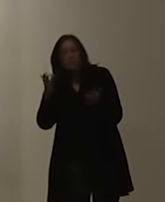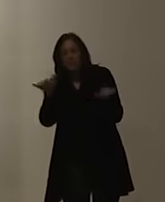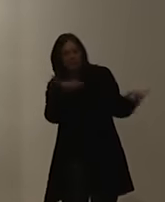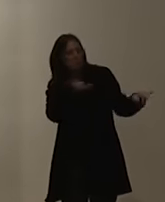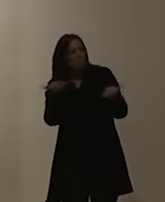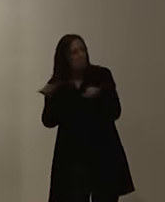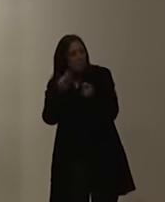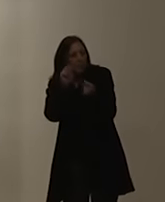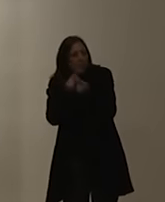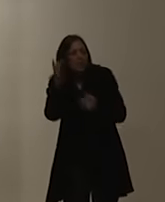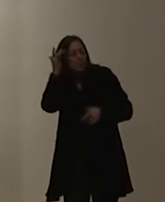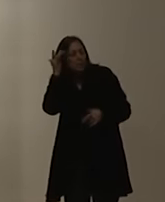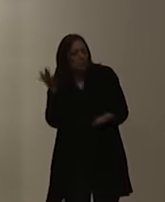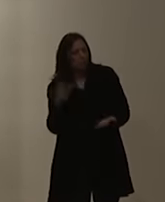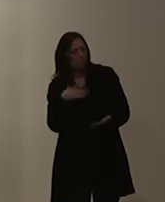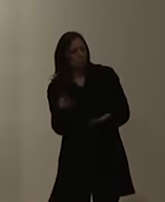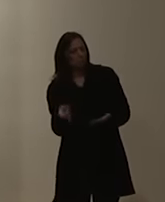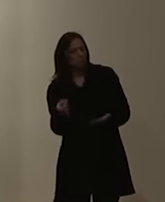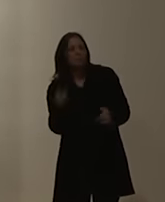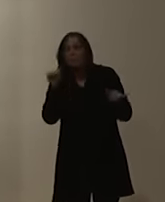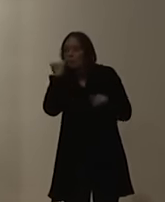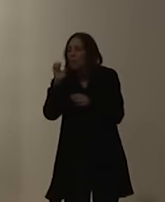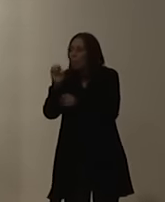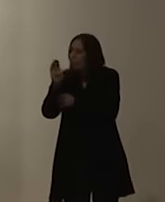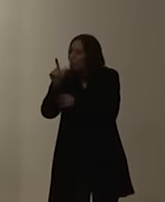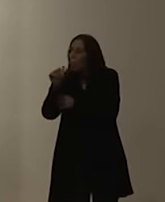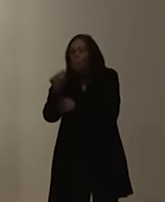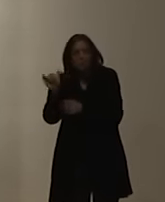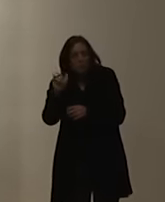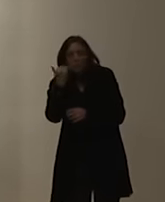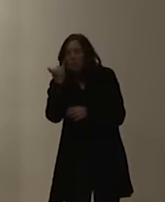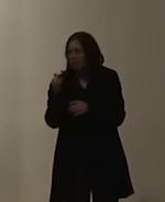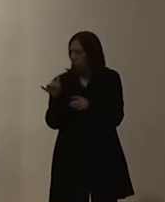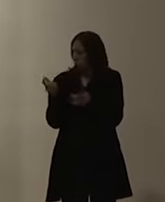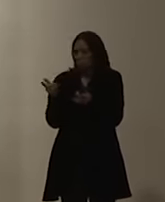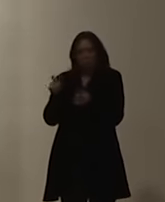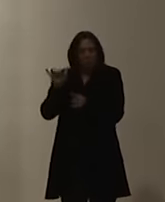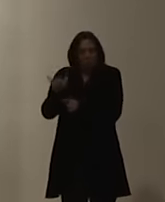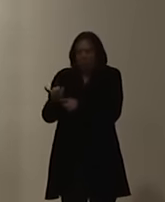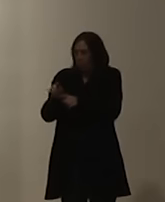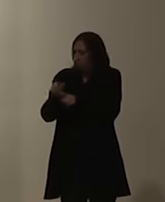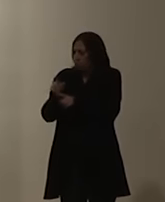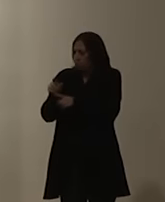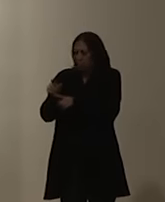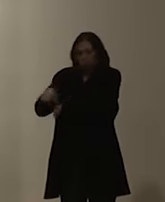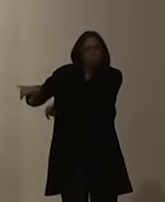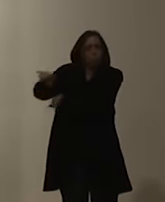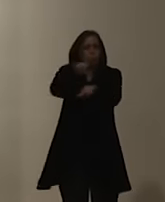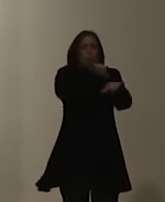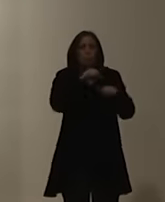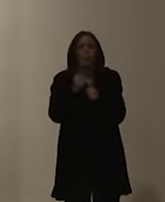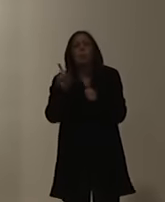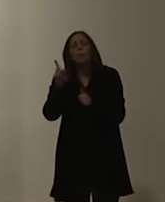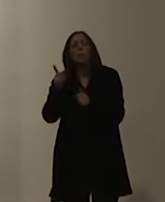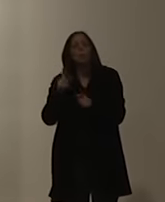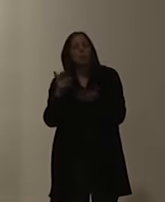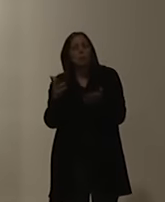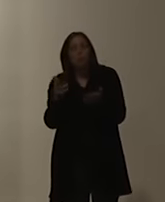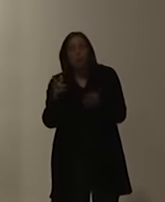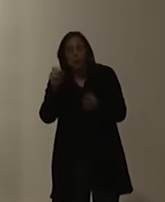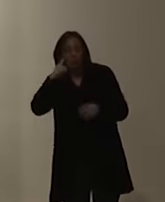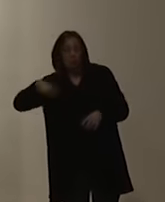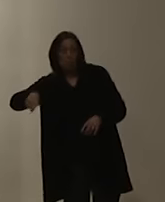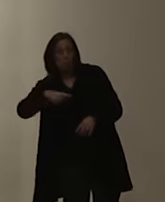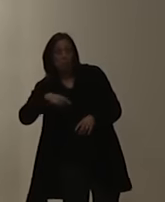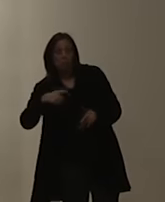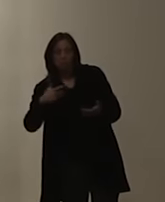the Americans who fell ill with Ebola, which is very frightening for us, all of us, I mean, for those who knew them,